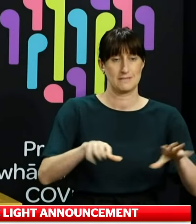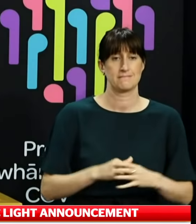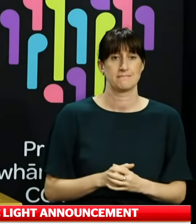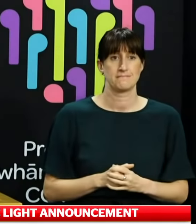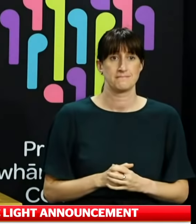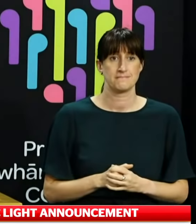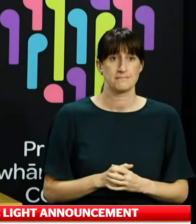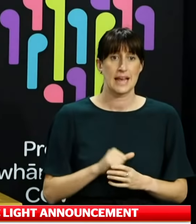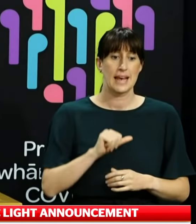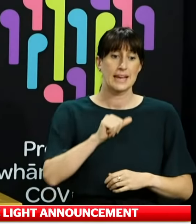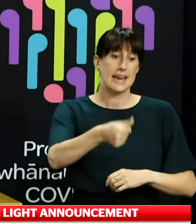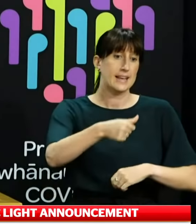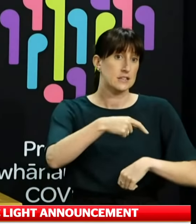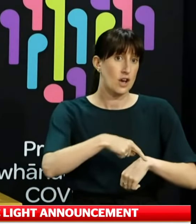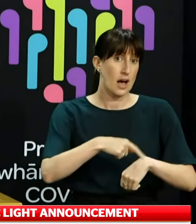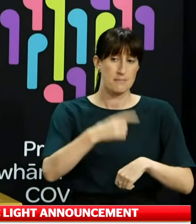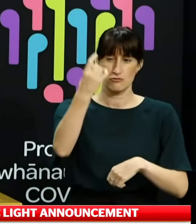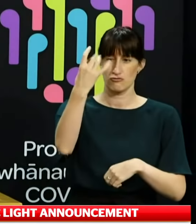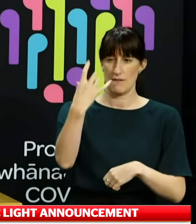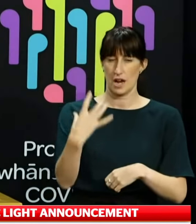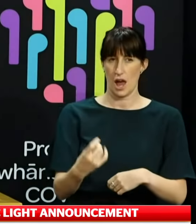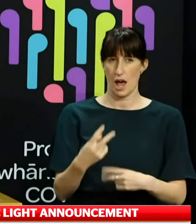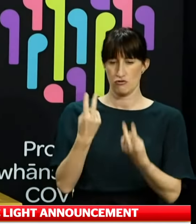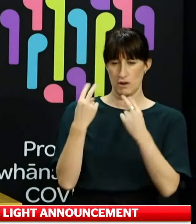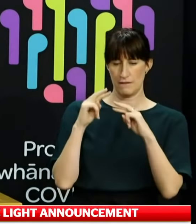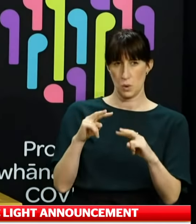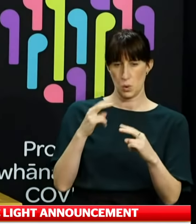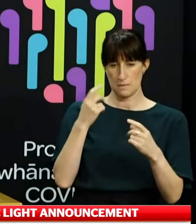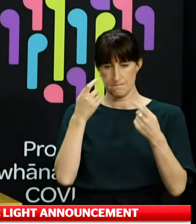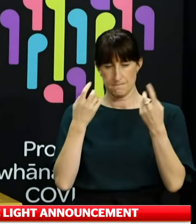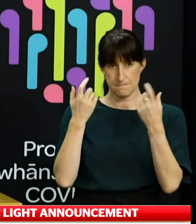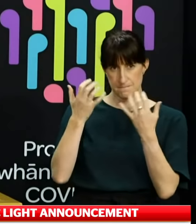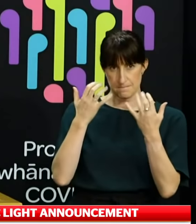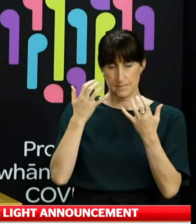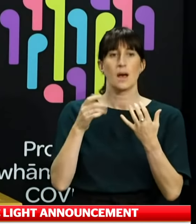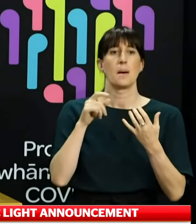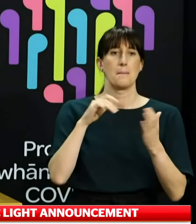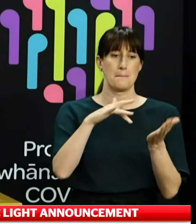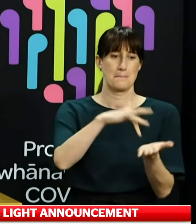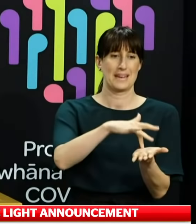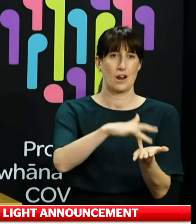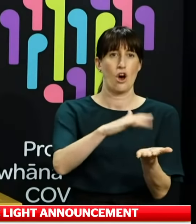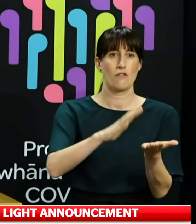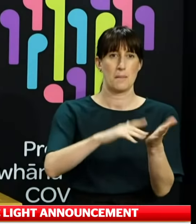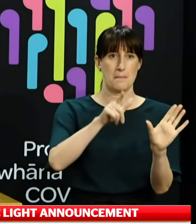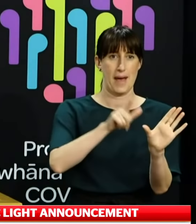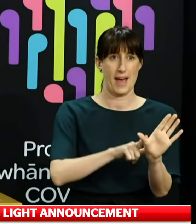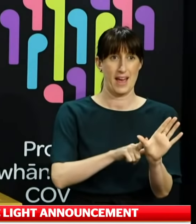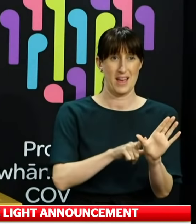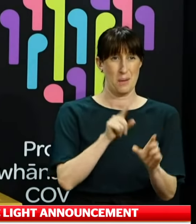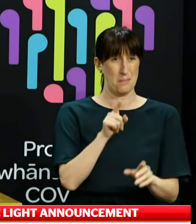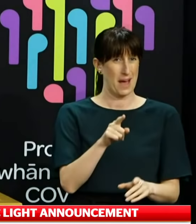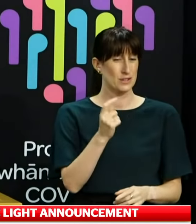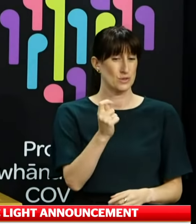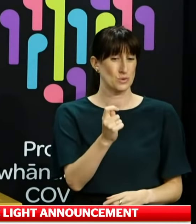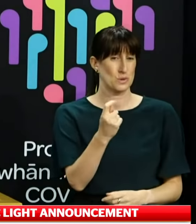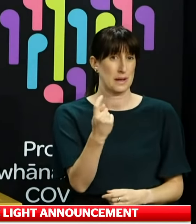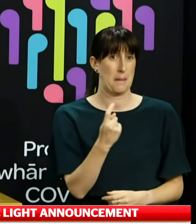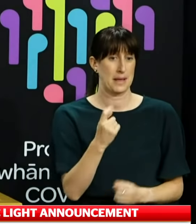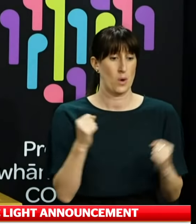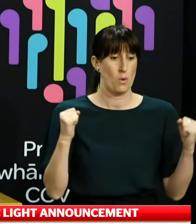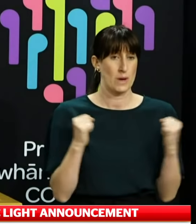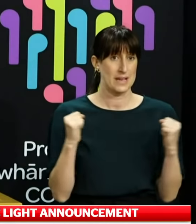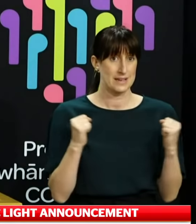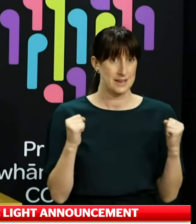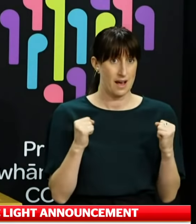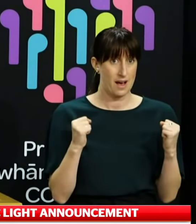light settings will happen in mid-May. However, as we approach the winter months, I do want to be clear here that we could well see an additional